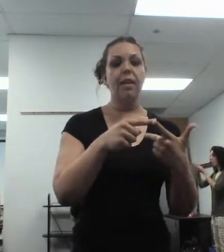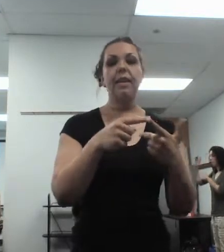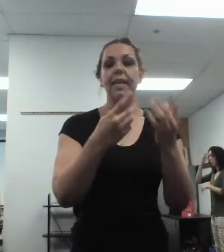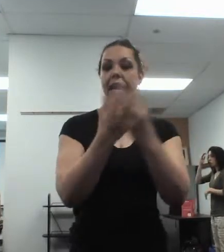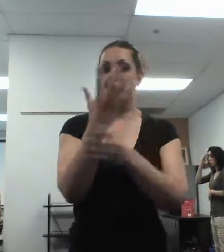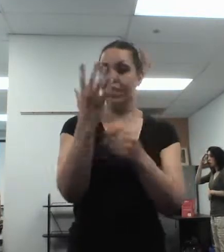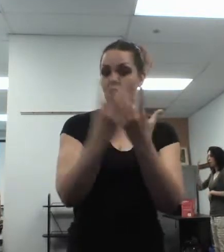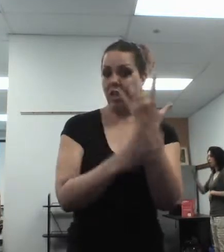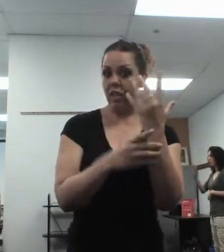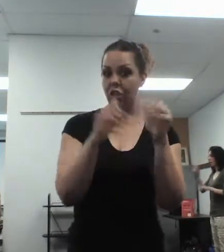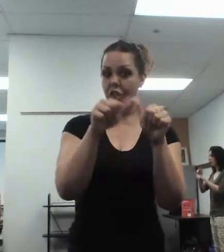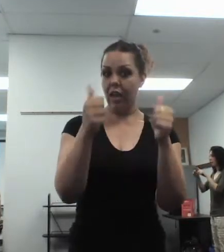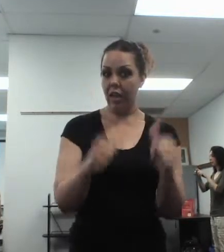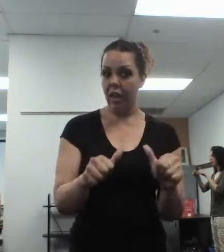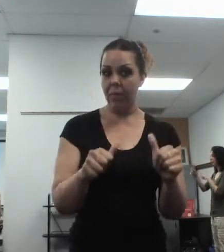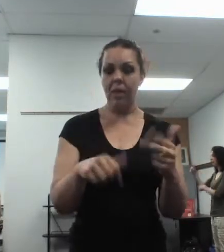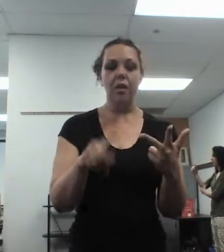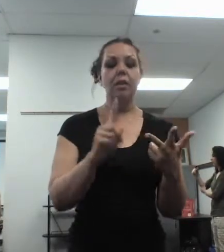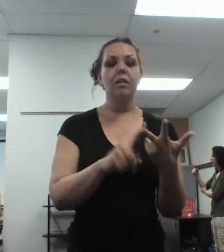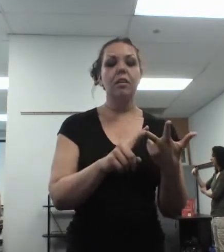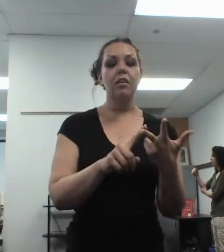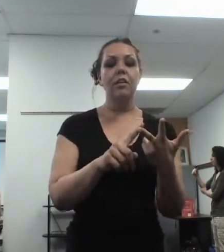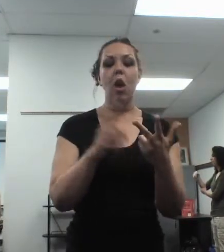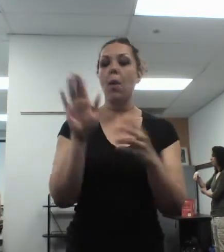location, palm orientation,